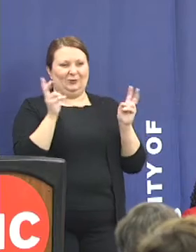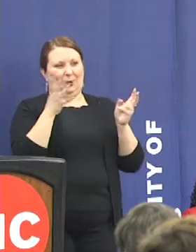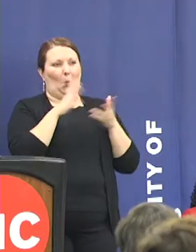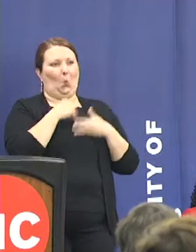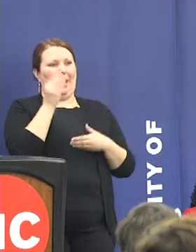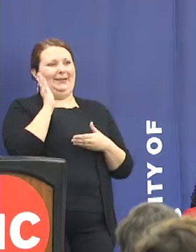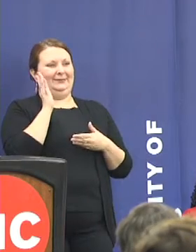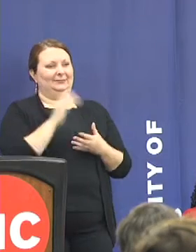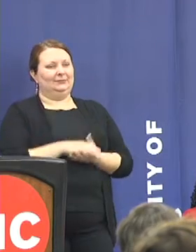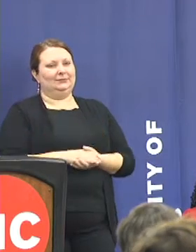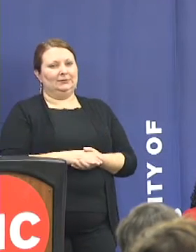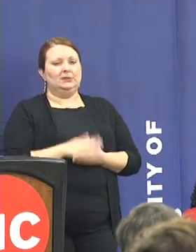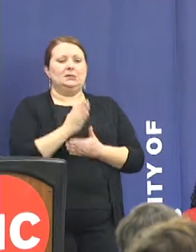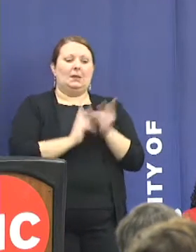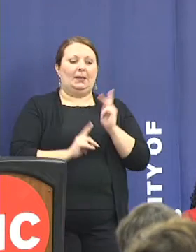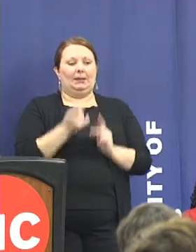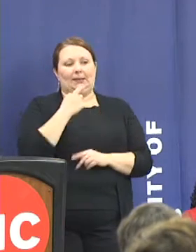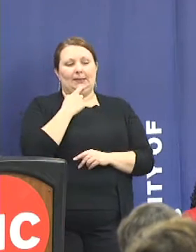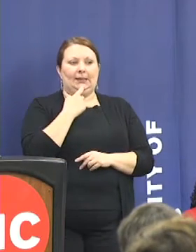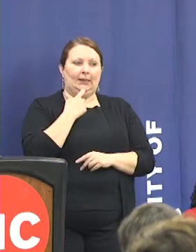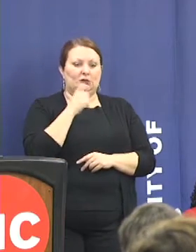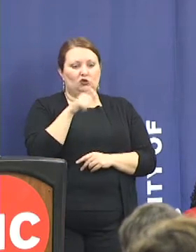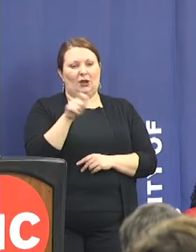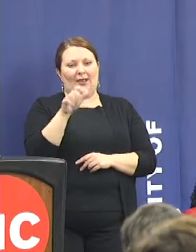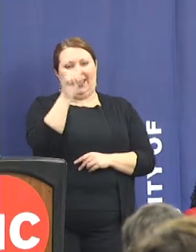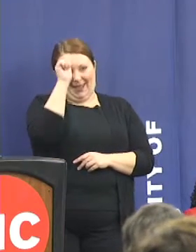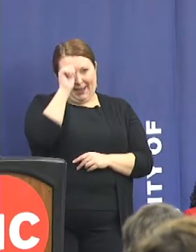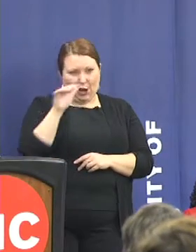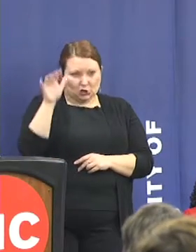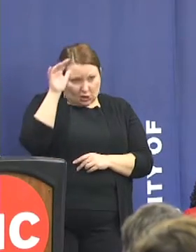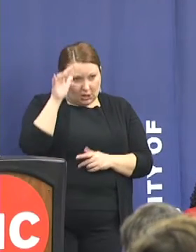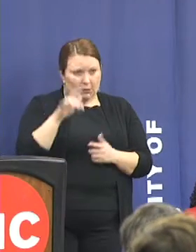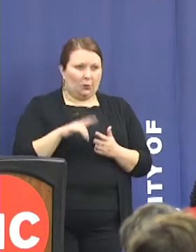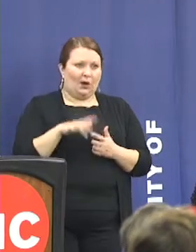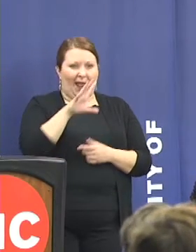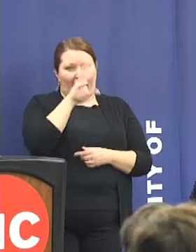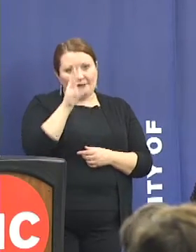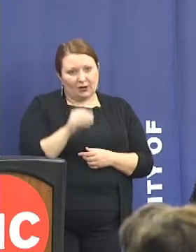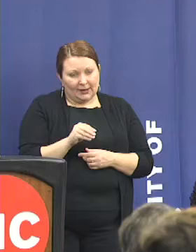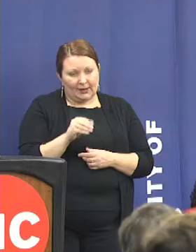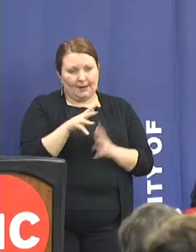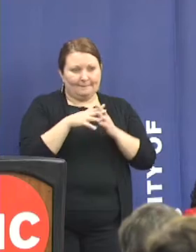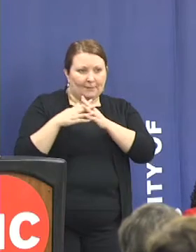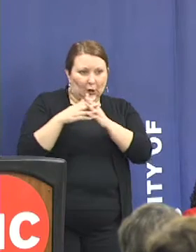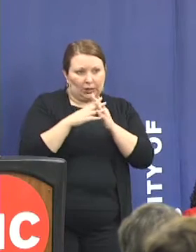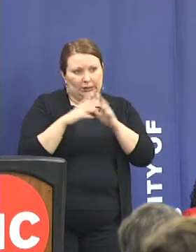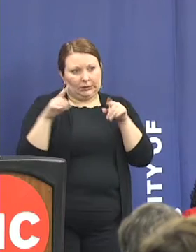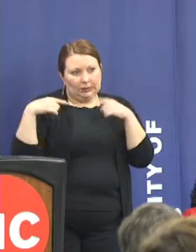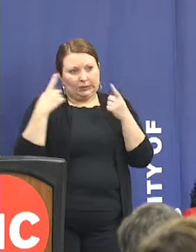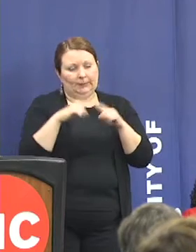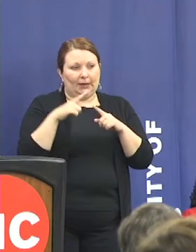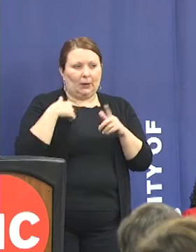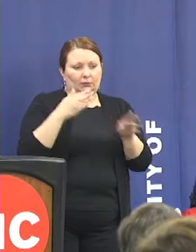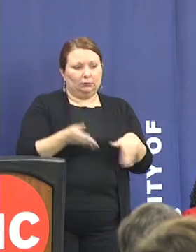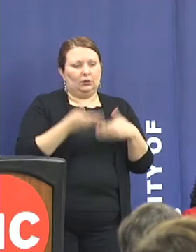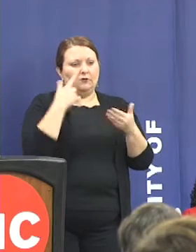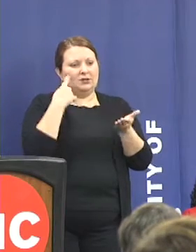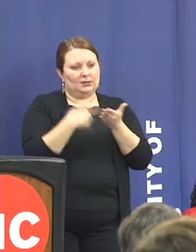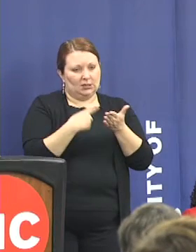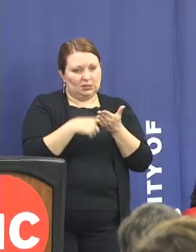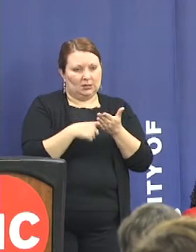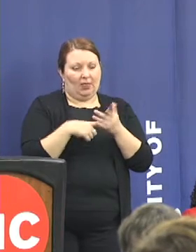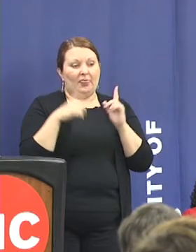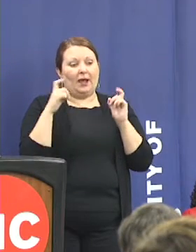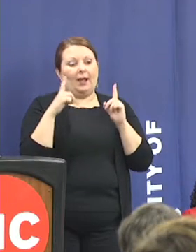category. Of course, some might also have been checking Asian or African American. But what I want to raise for discussion are